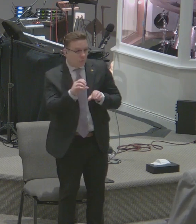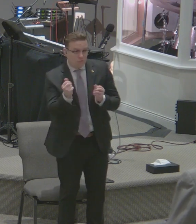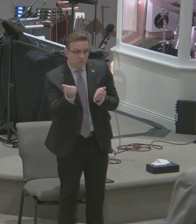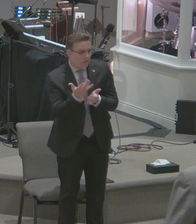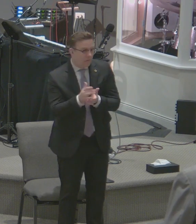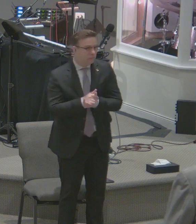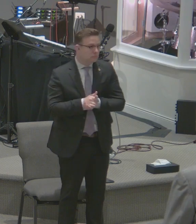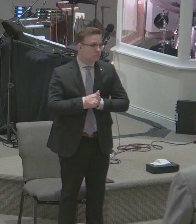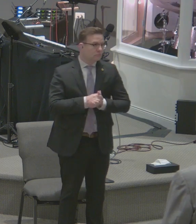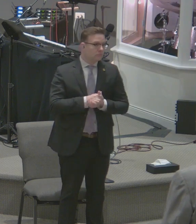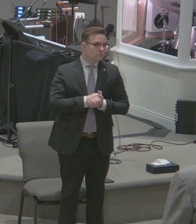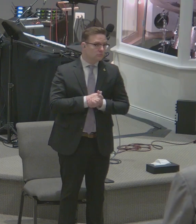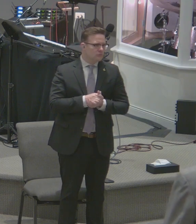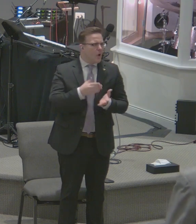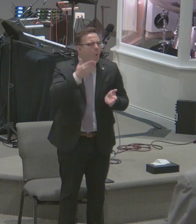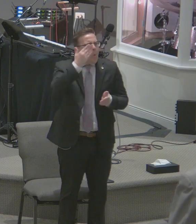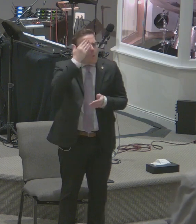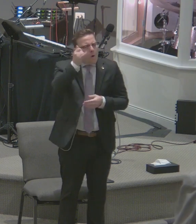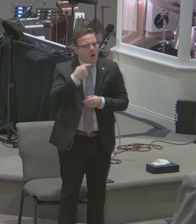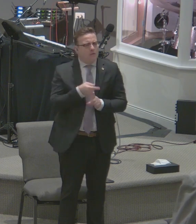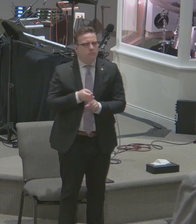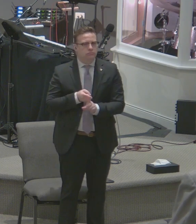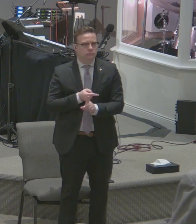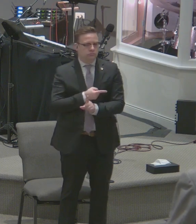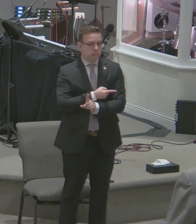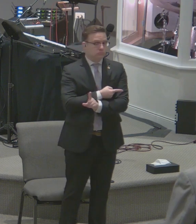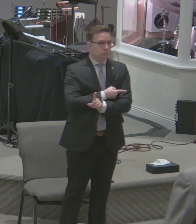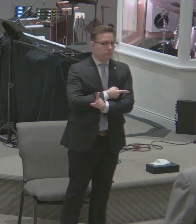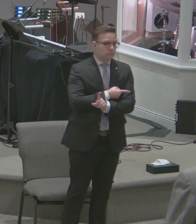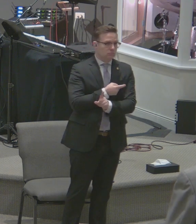anything. Why is that?